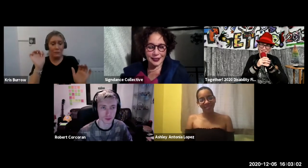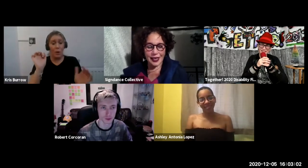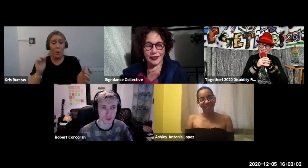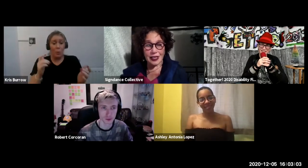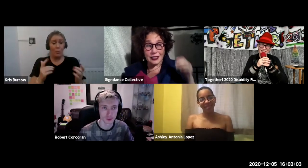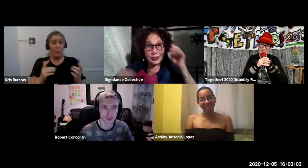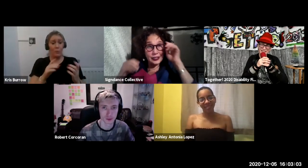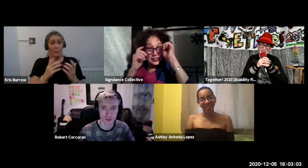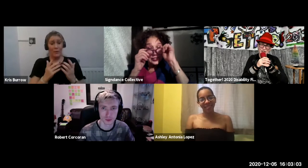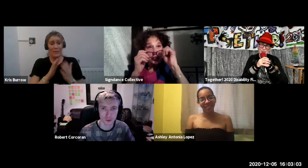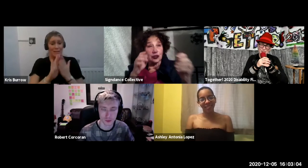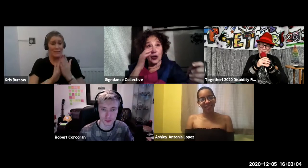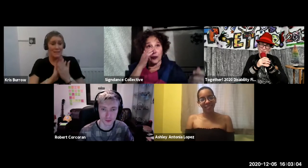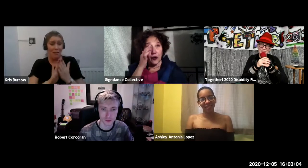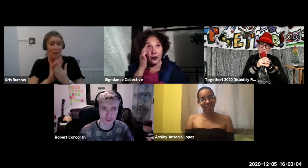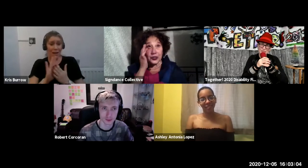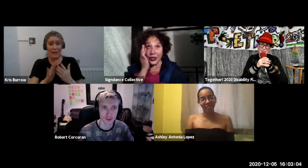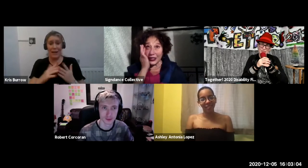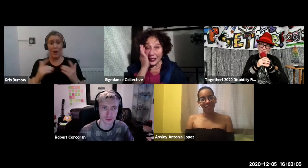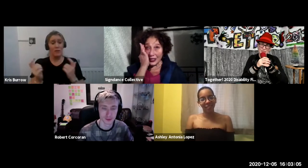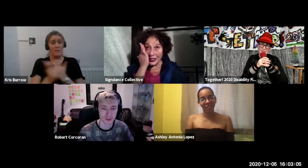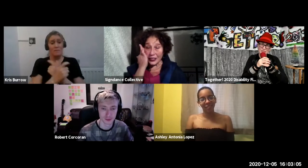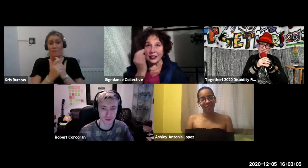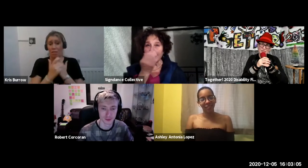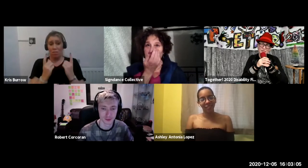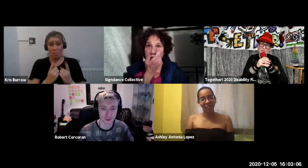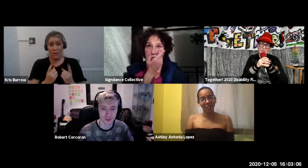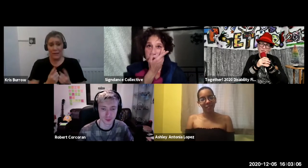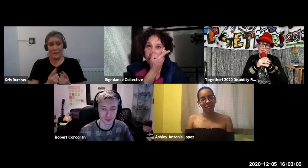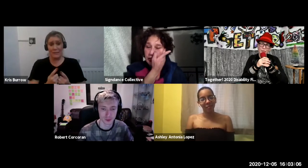And yeah, that's just the way we've always worked. I think it's